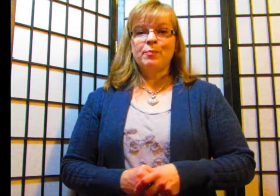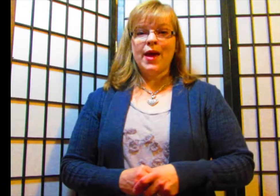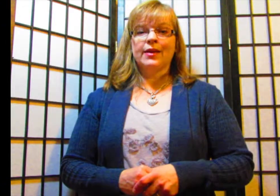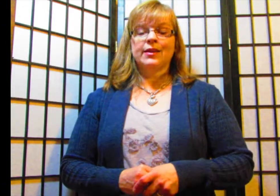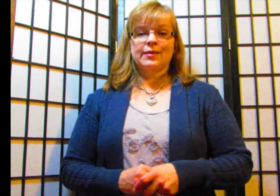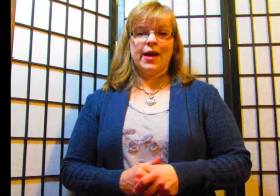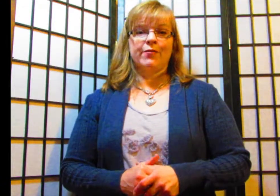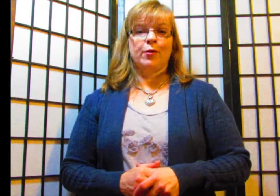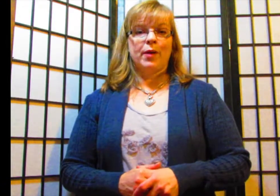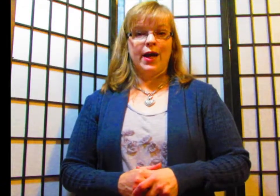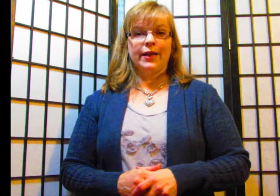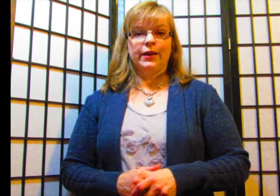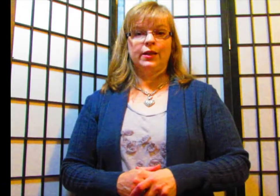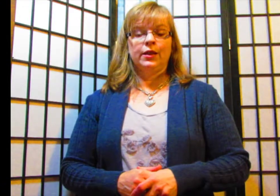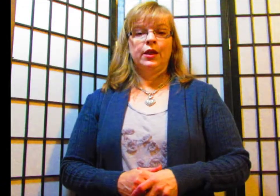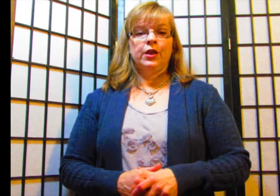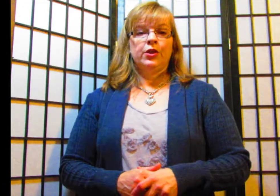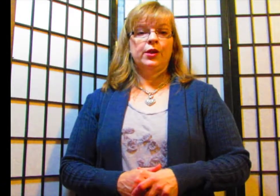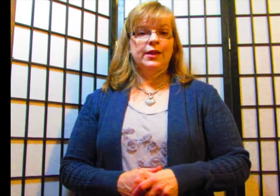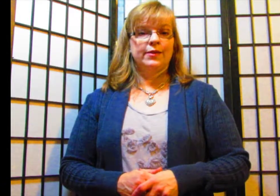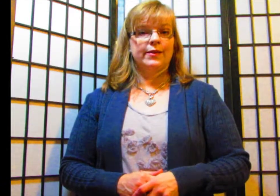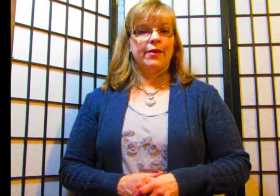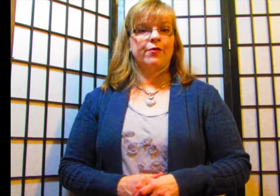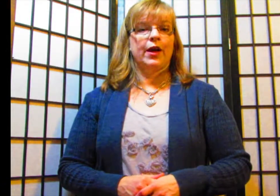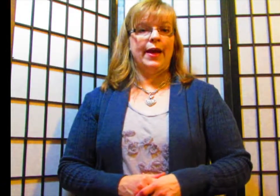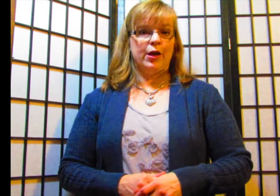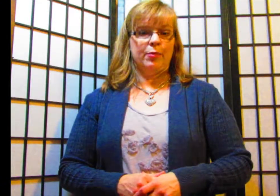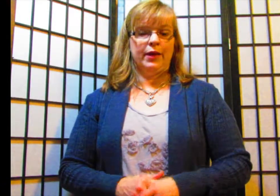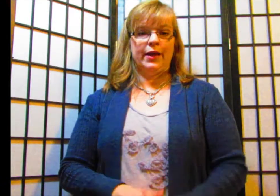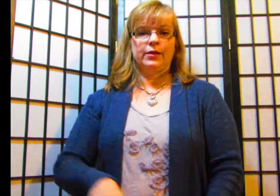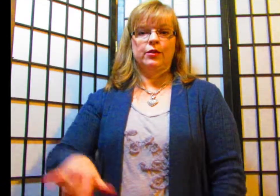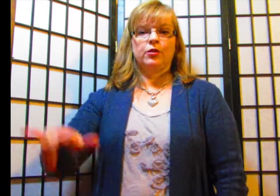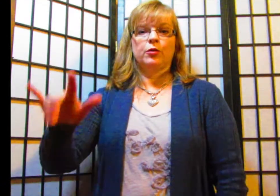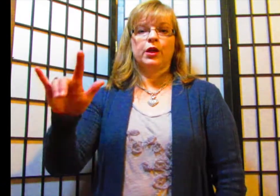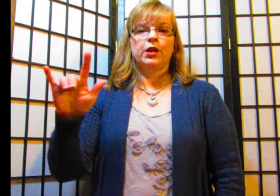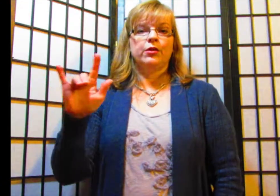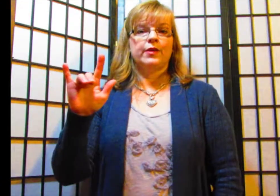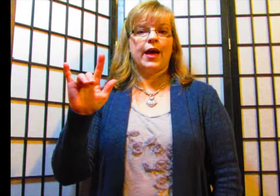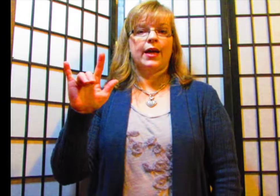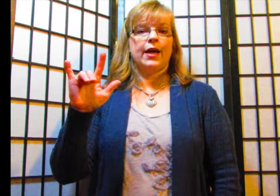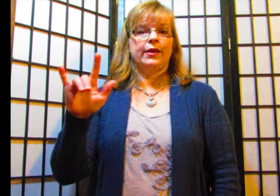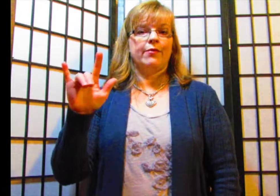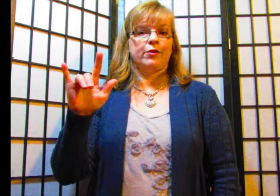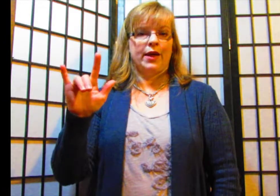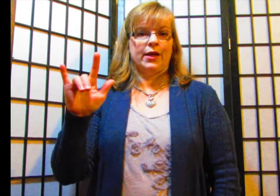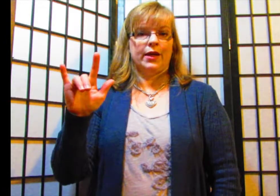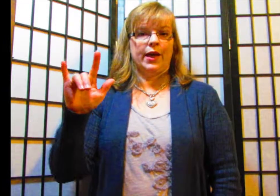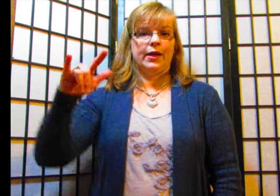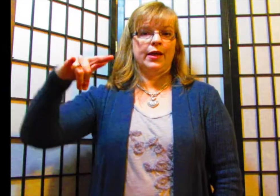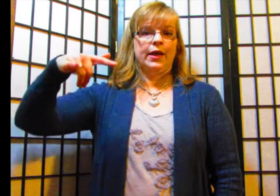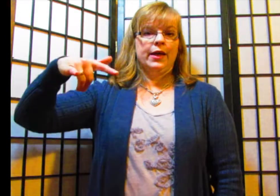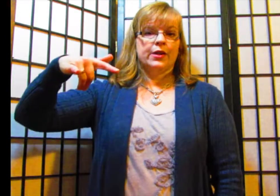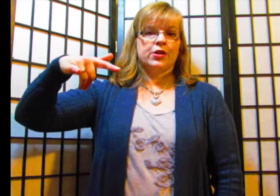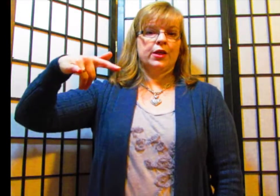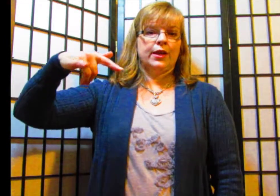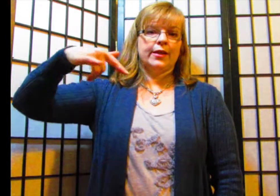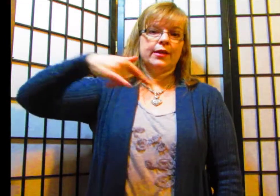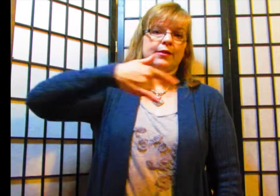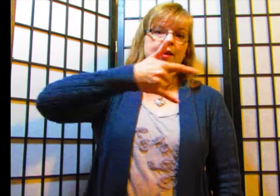make the sign for pilot, you need the sign for airplane. So we're going to use that I love you hand again. Turn it like this and